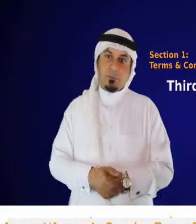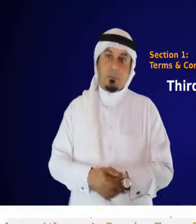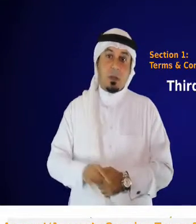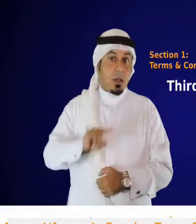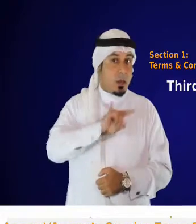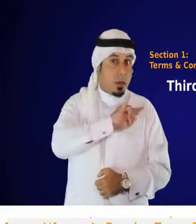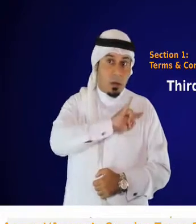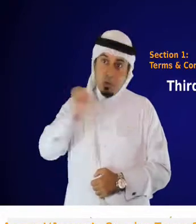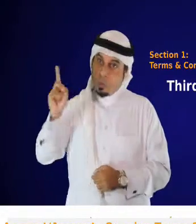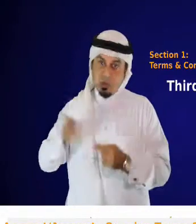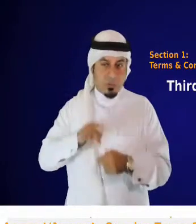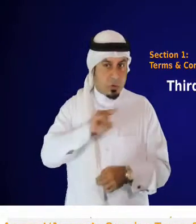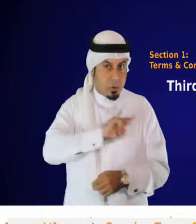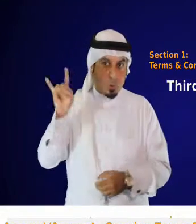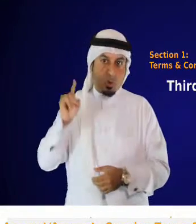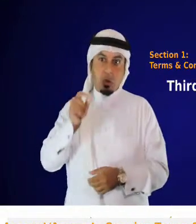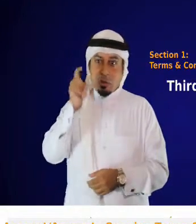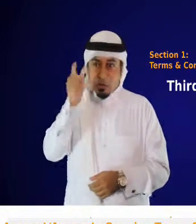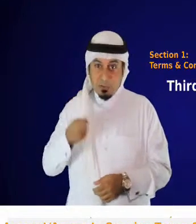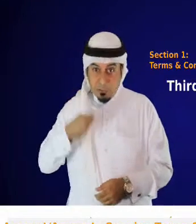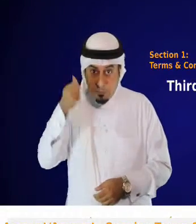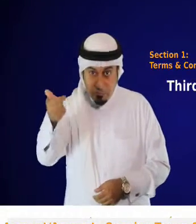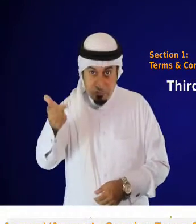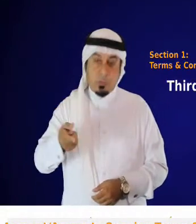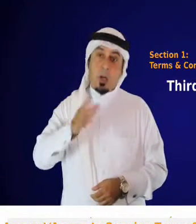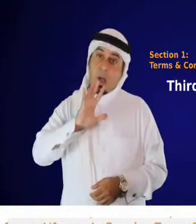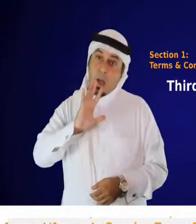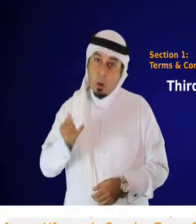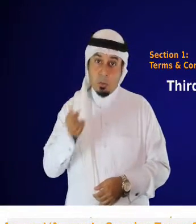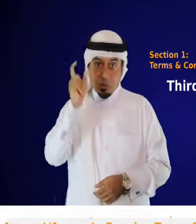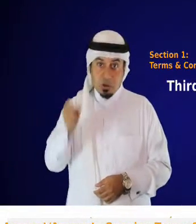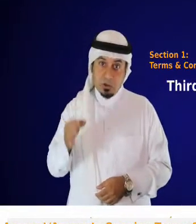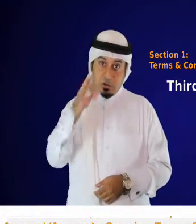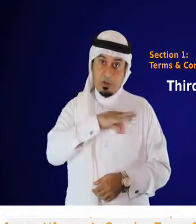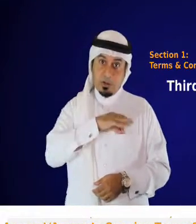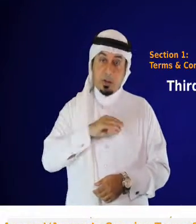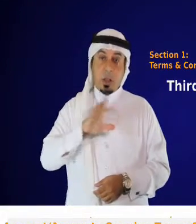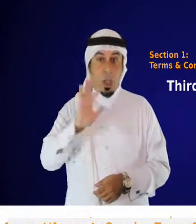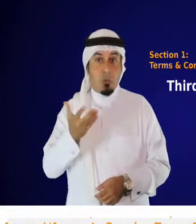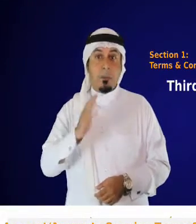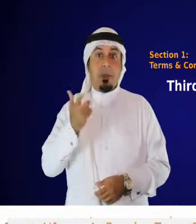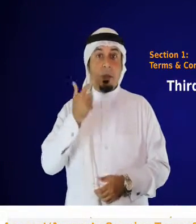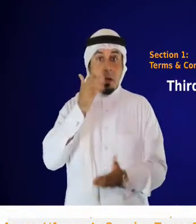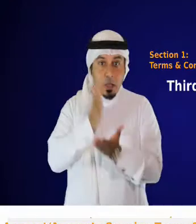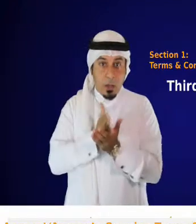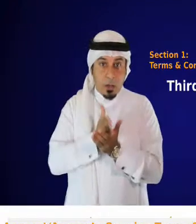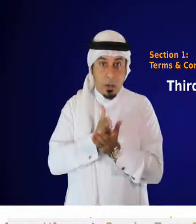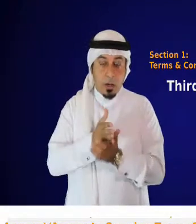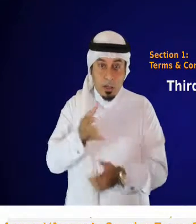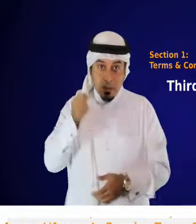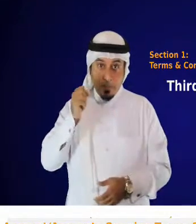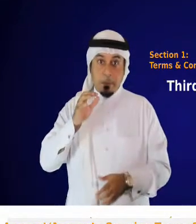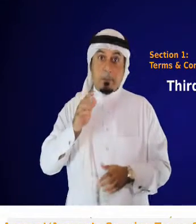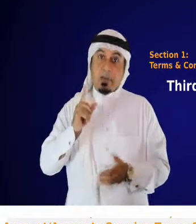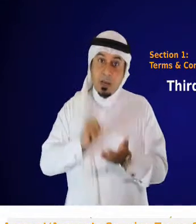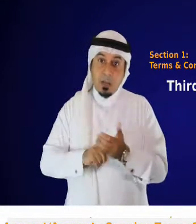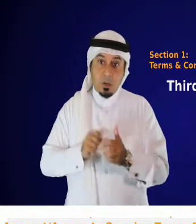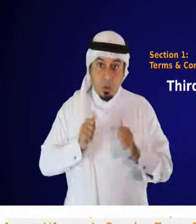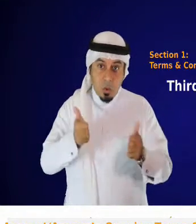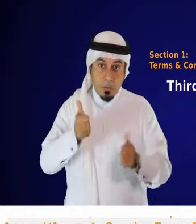2. The depositor or the beneficiary or any authorized person is not allowed to withdraw the deposit in full or part